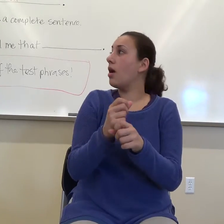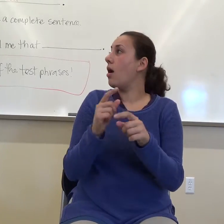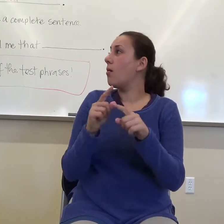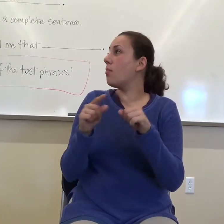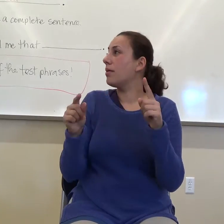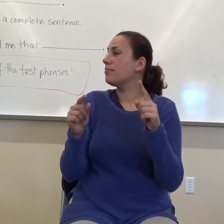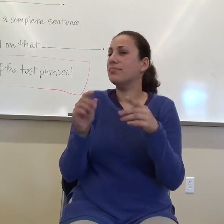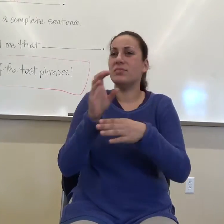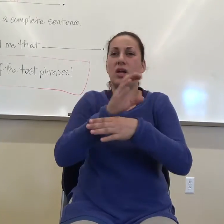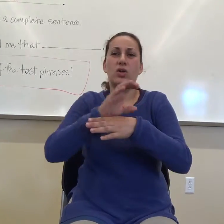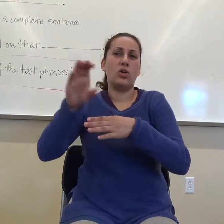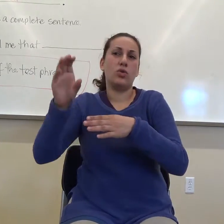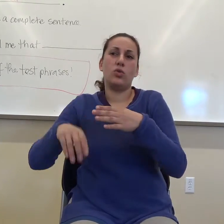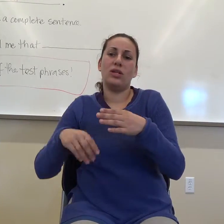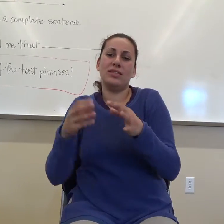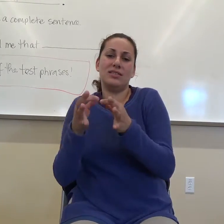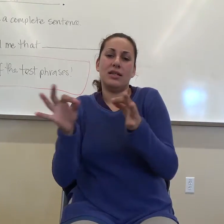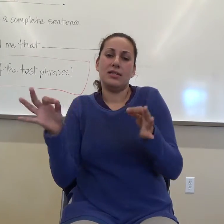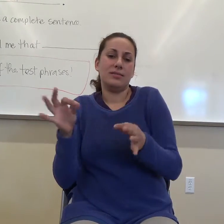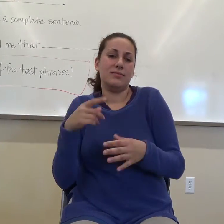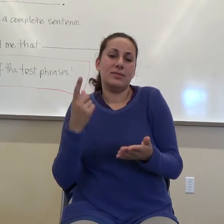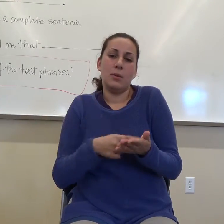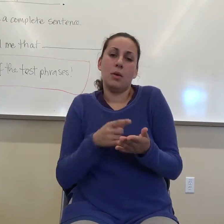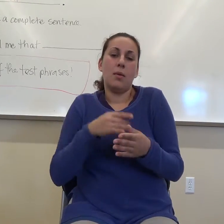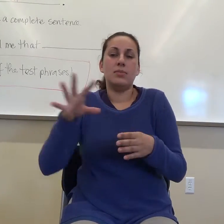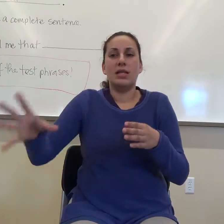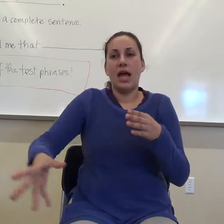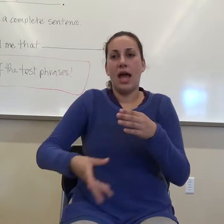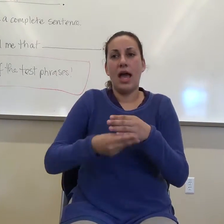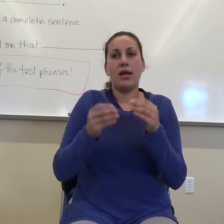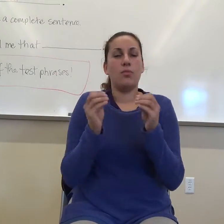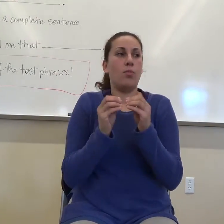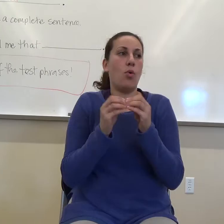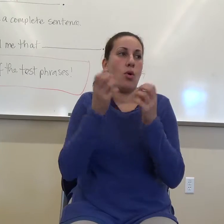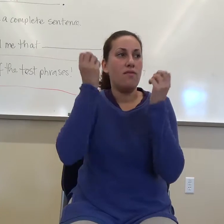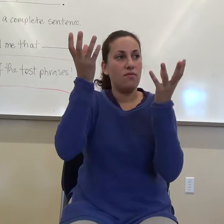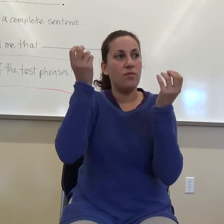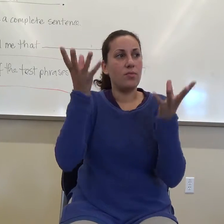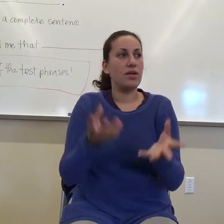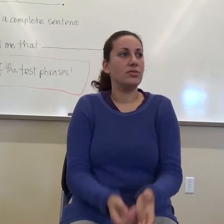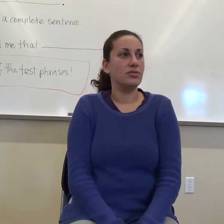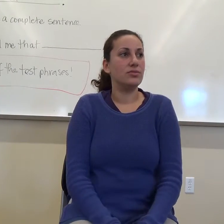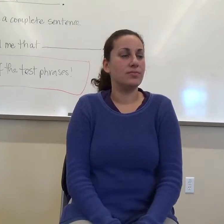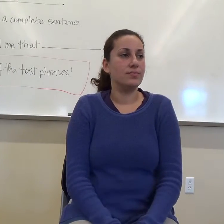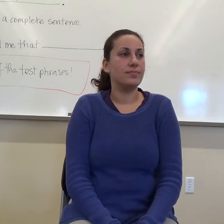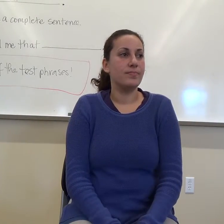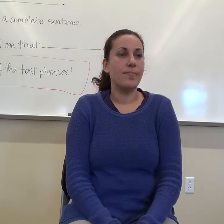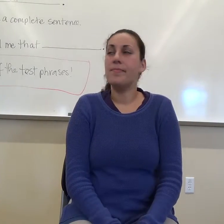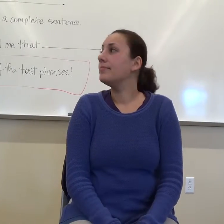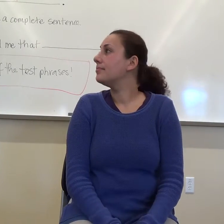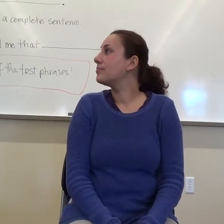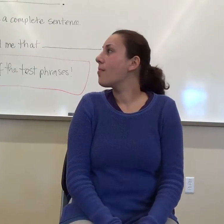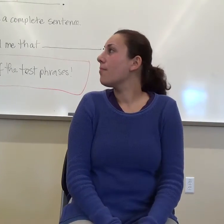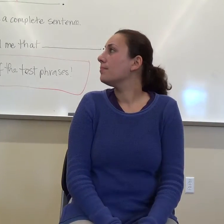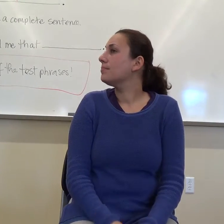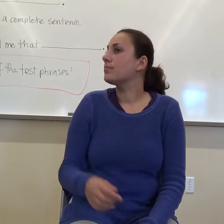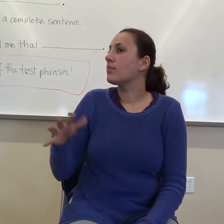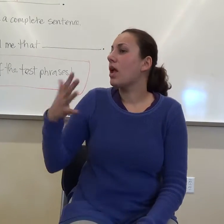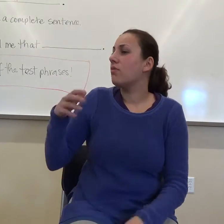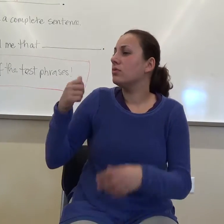are additional information. Okay, but yeah, it isn't part of this. So again, I'm kind of trying to introduce you to